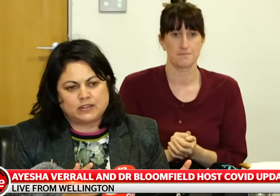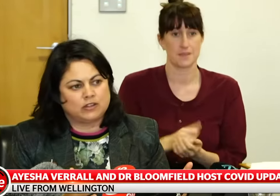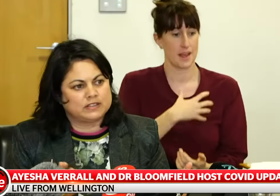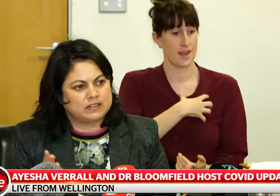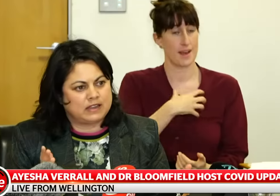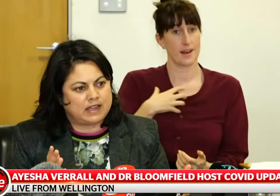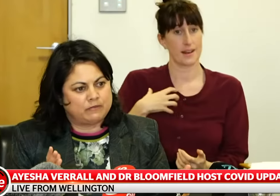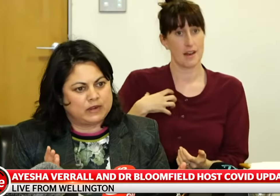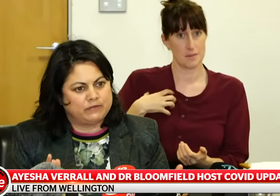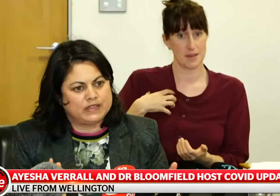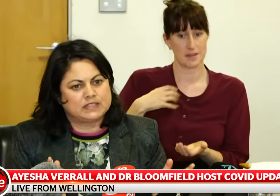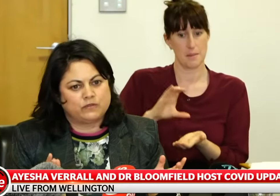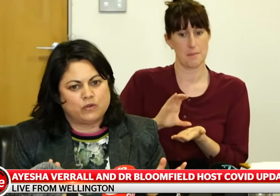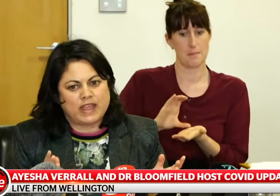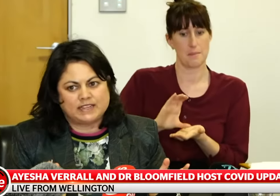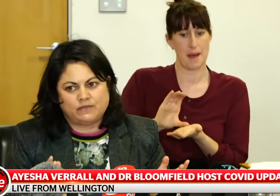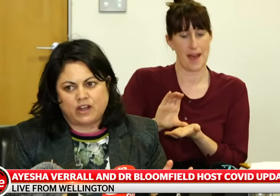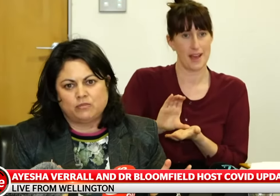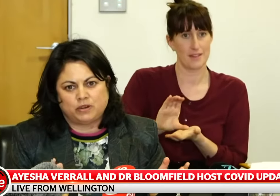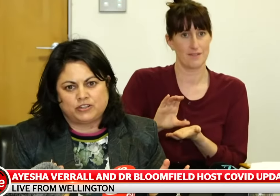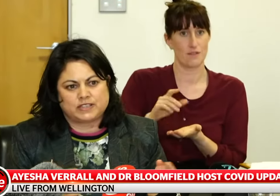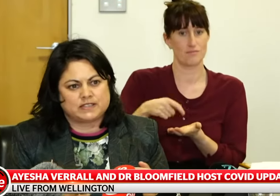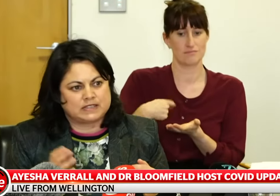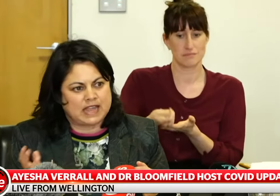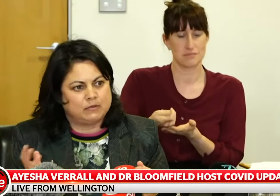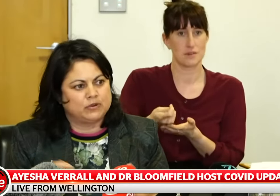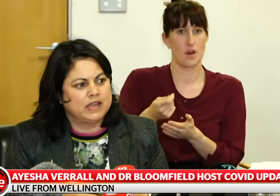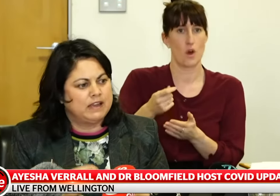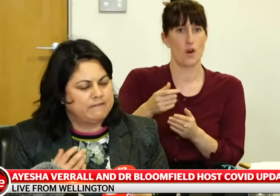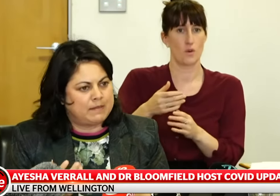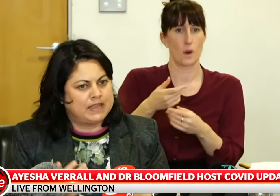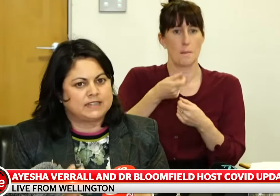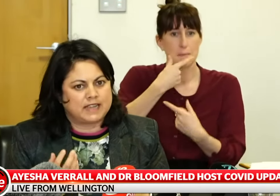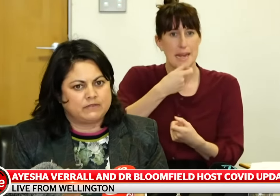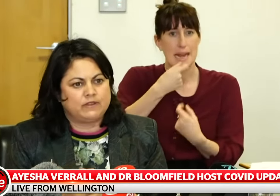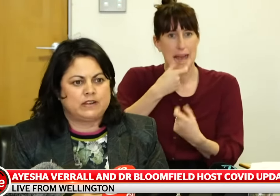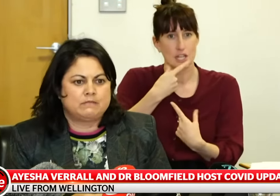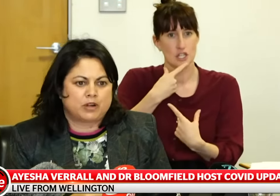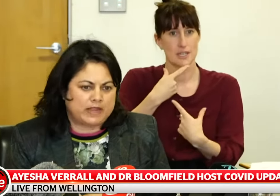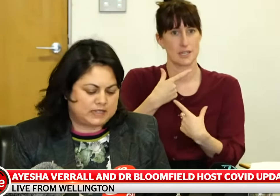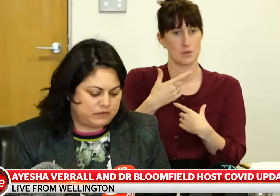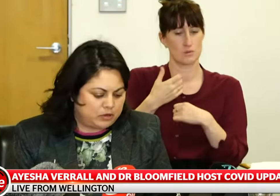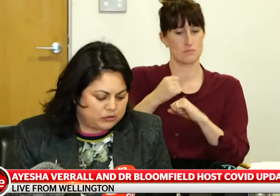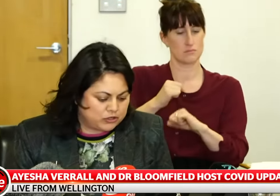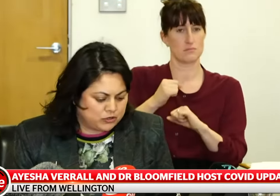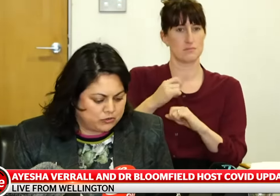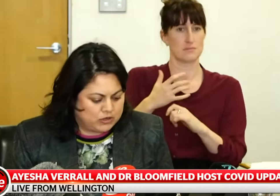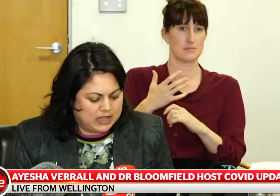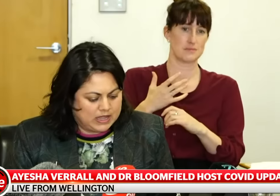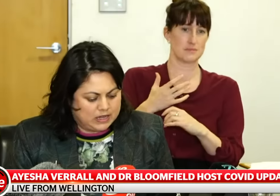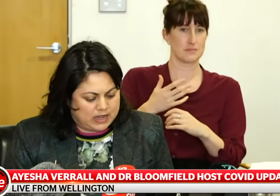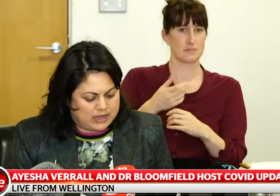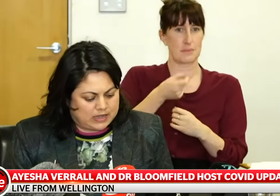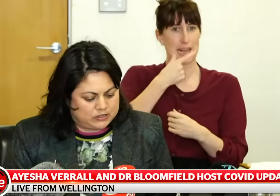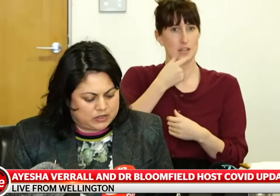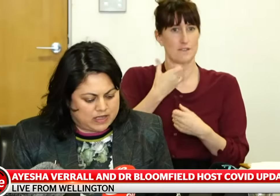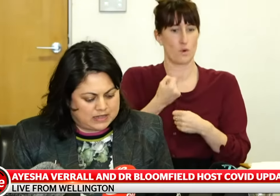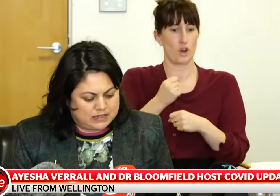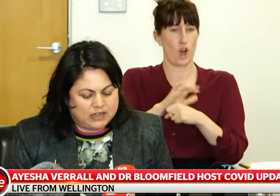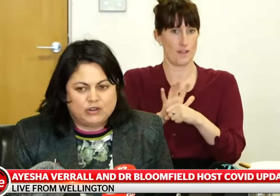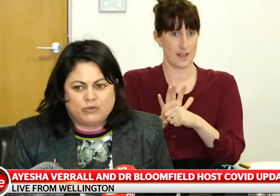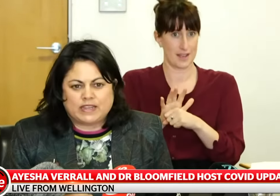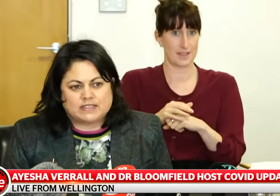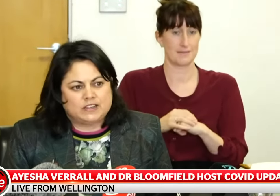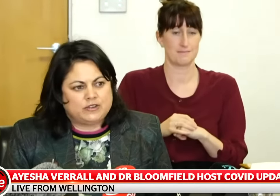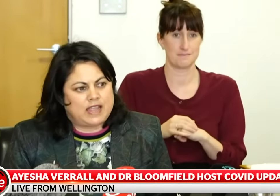million ring-fenced for antiviral purchases has enabled Pharmac to take a very proactive approach to